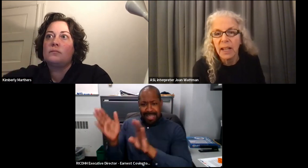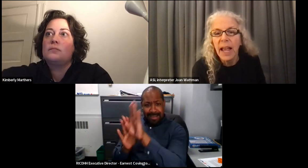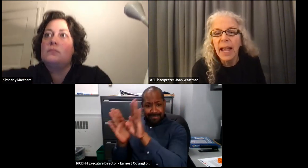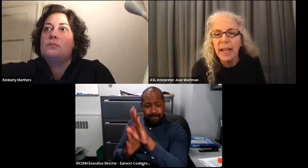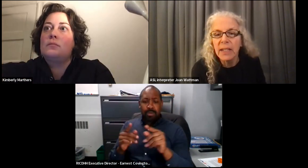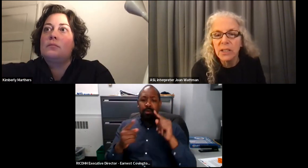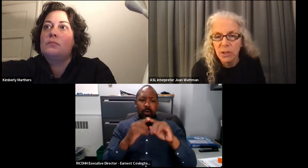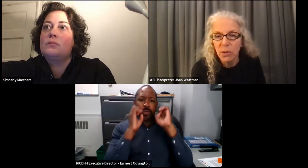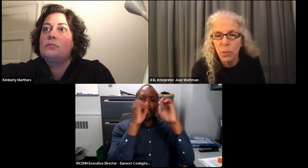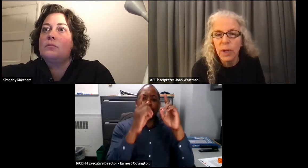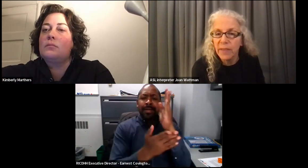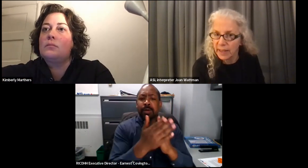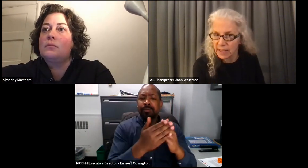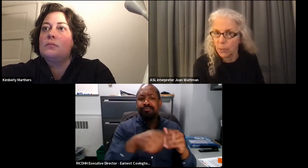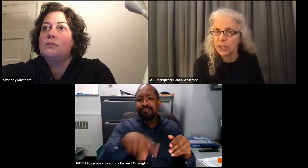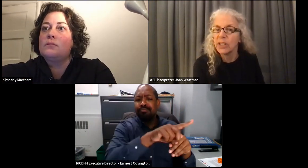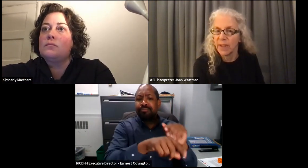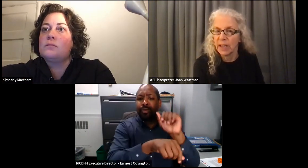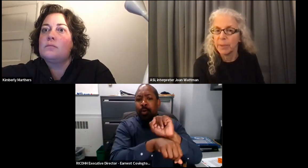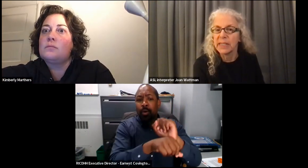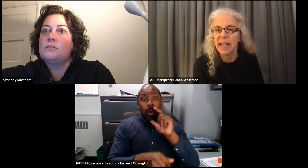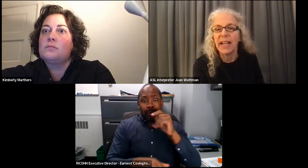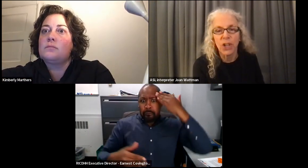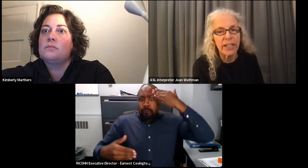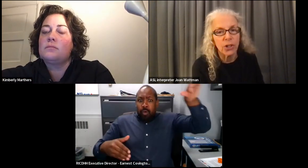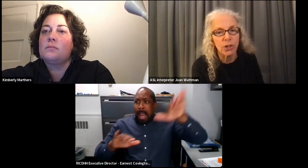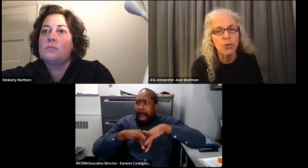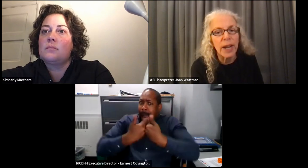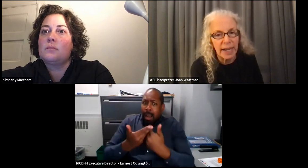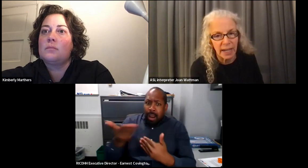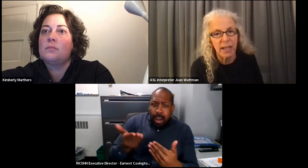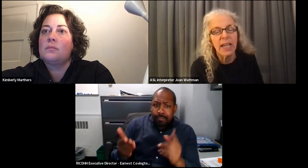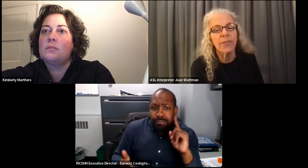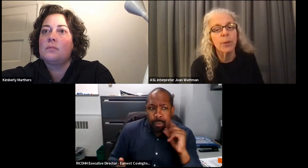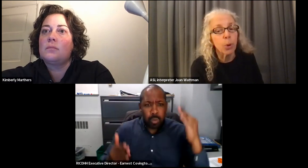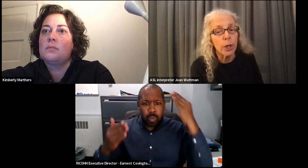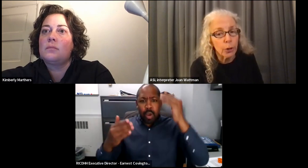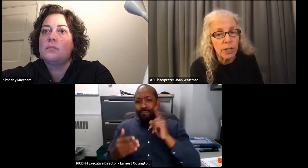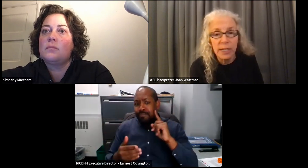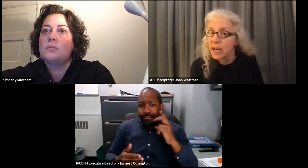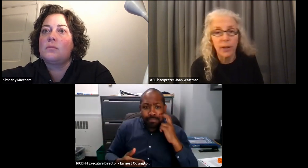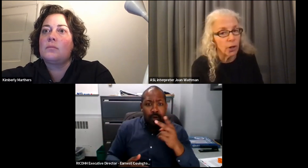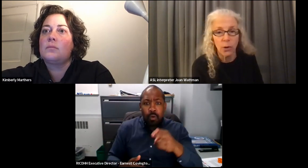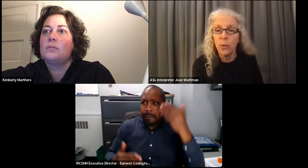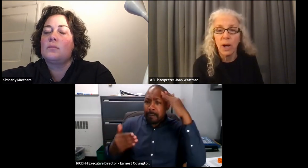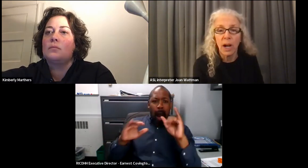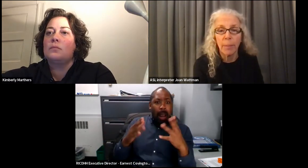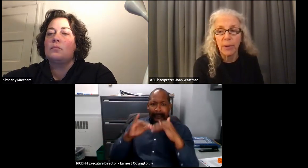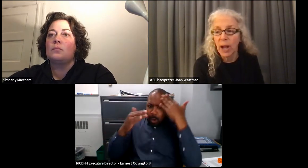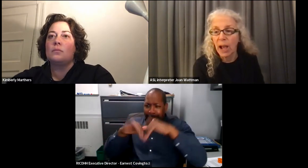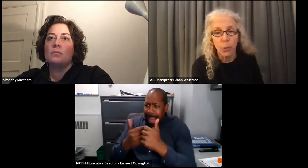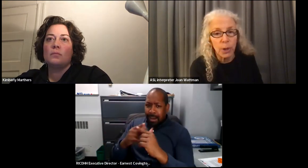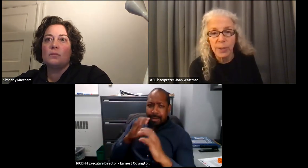that. And one of the things I want to develop is educational training. If an employer does not know